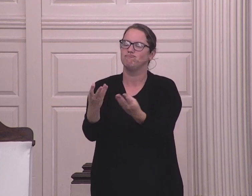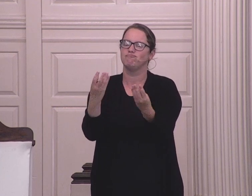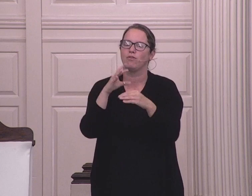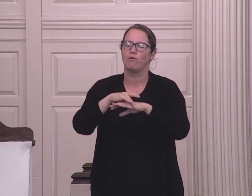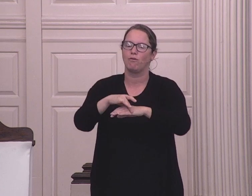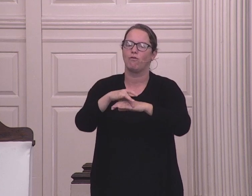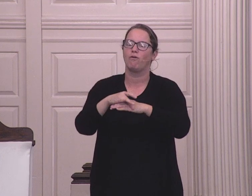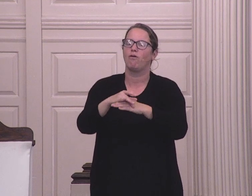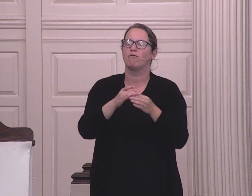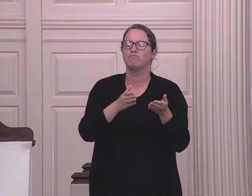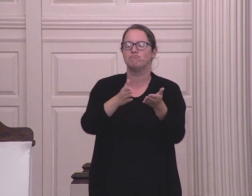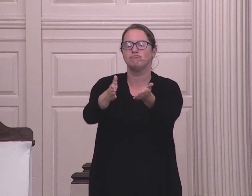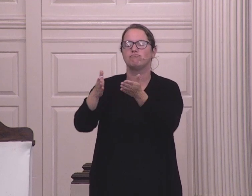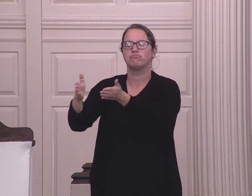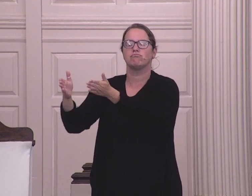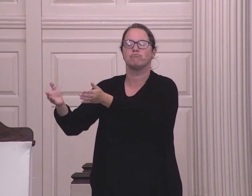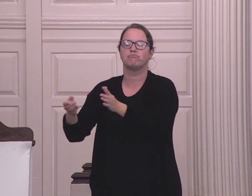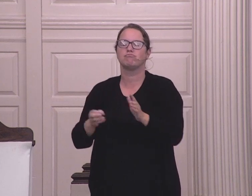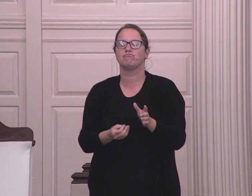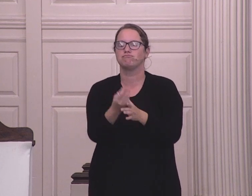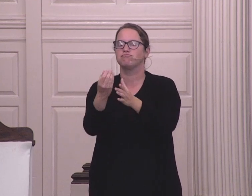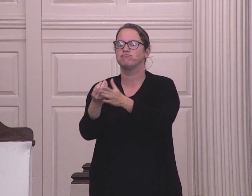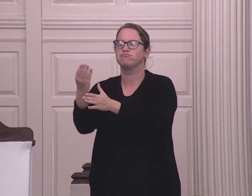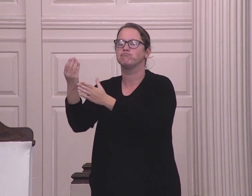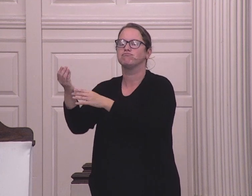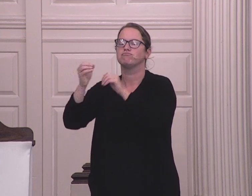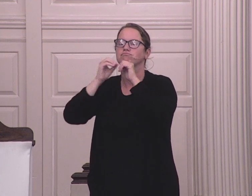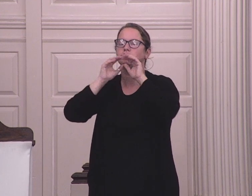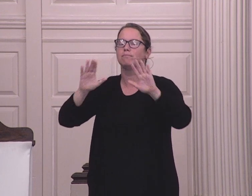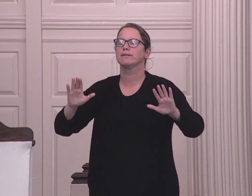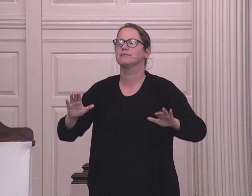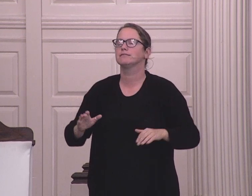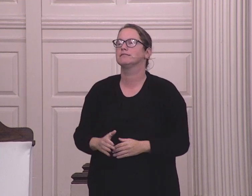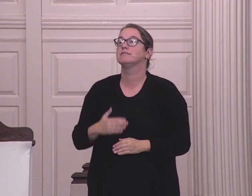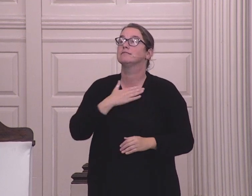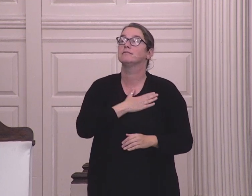it with showers, blessing its yield.